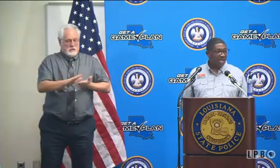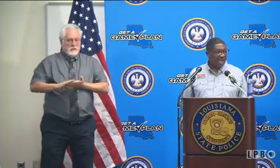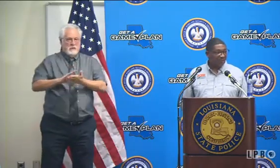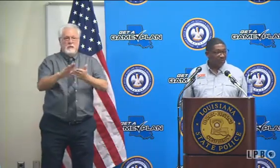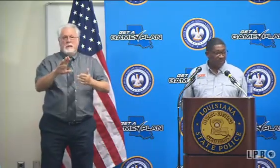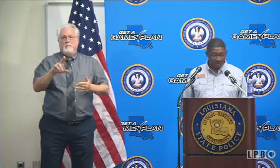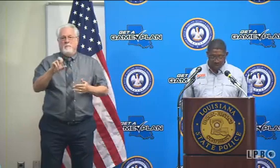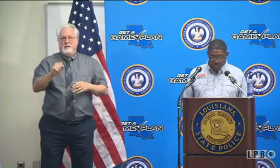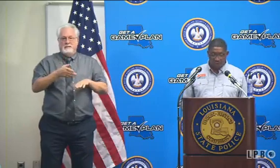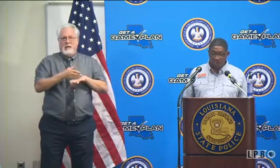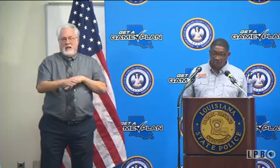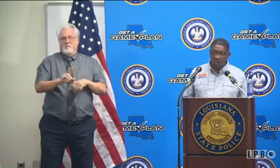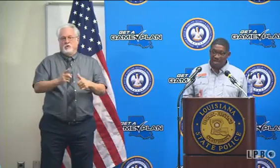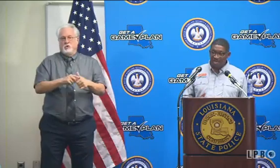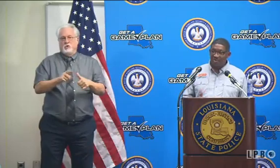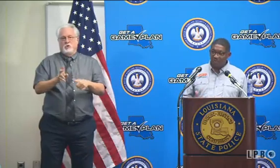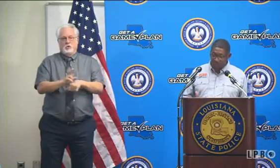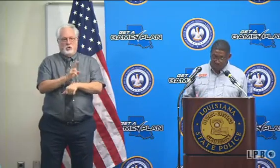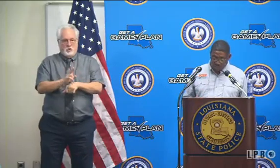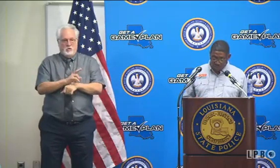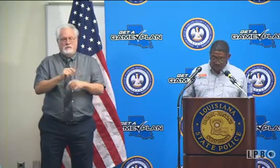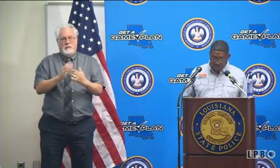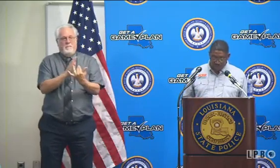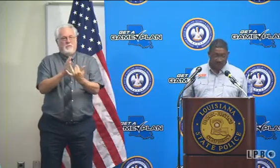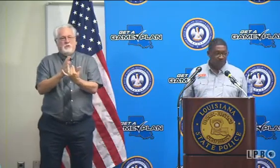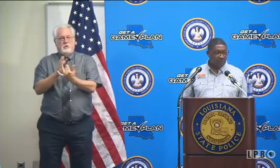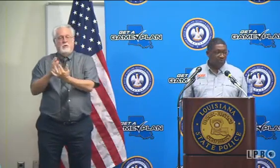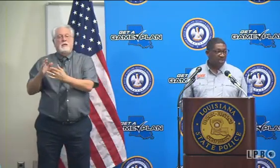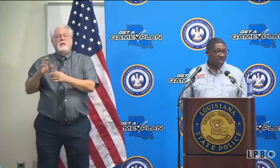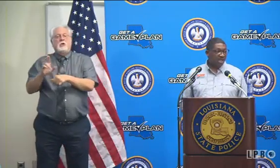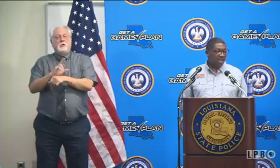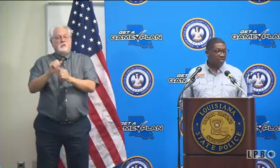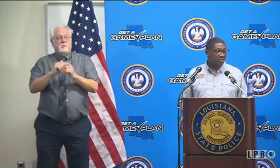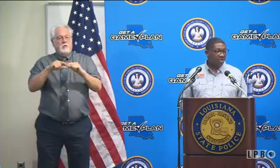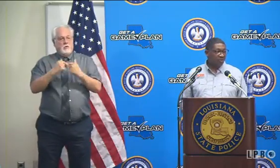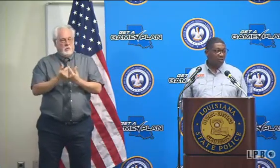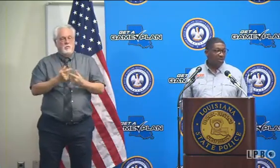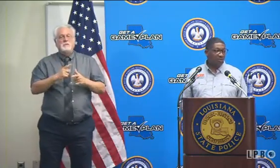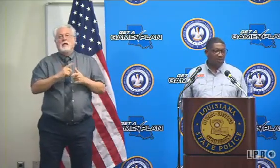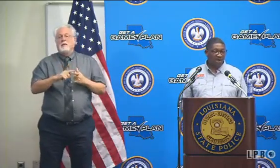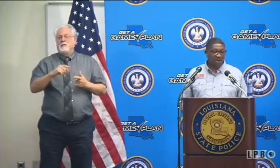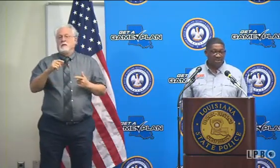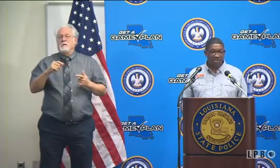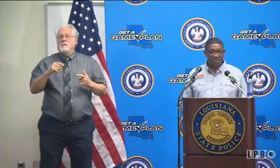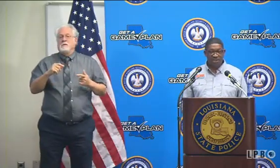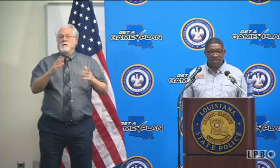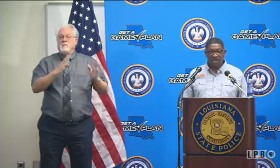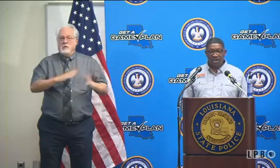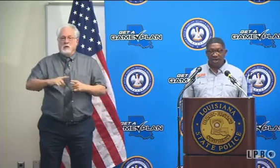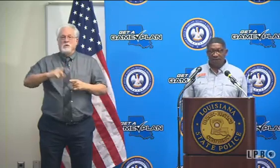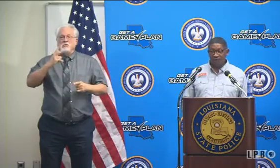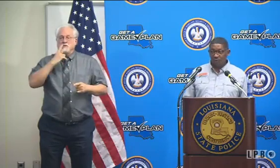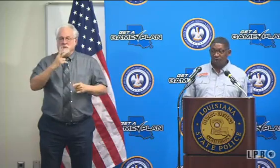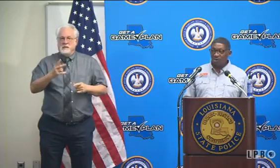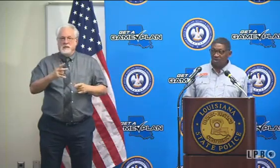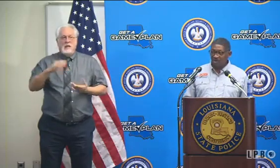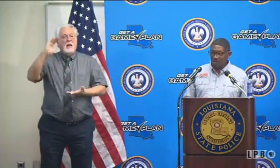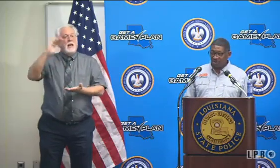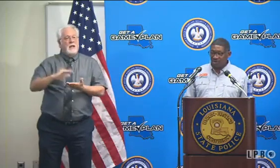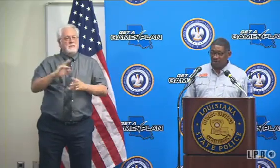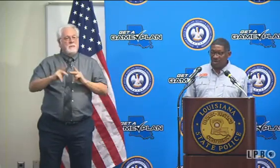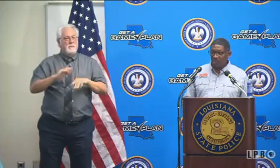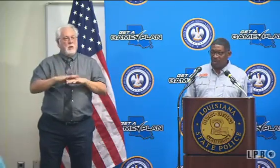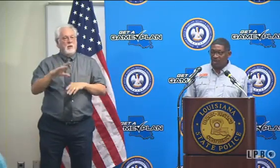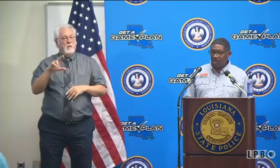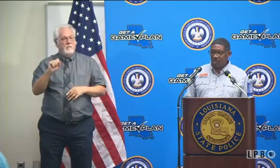buses after their initial use and in between uses with groups. And you should also be prepared to see fewer people on